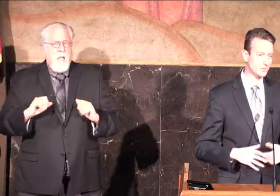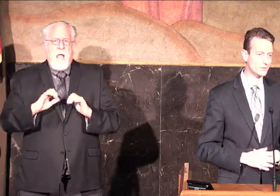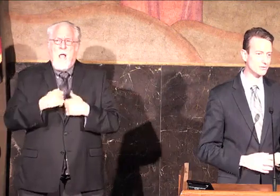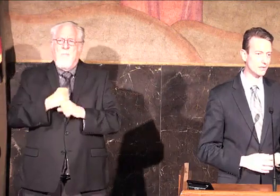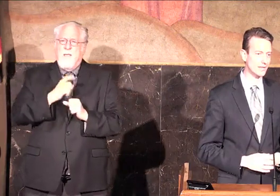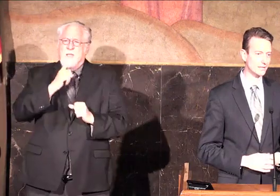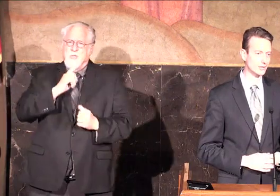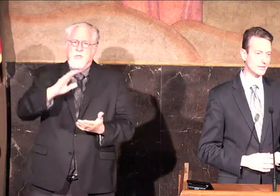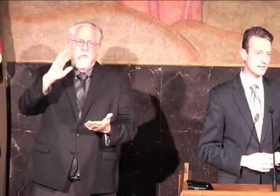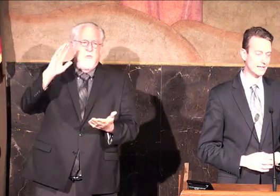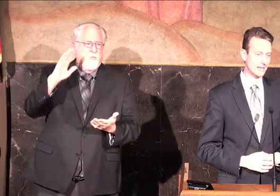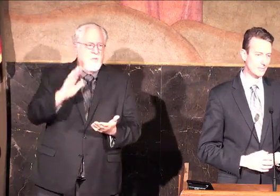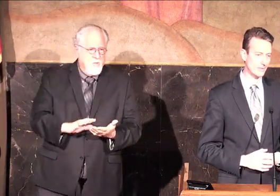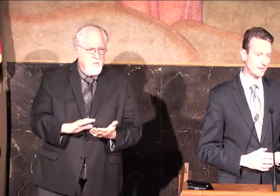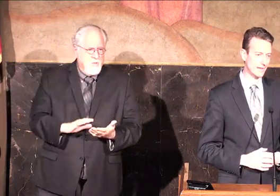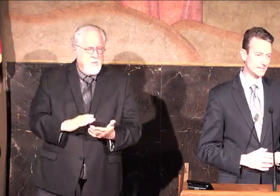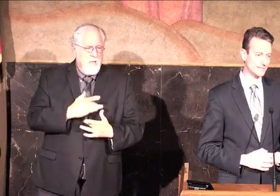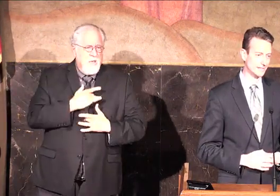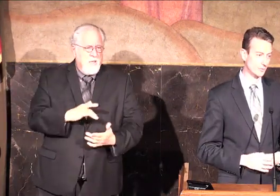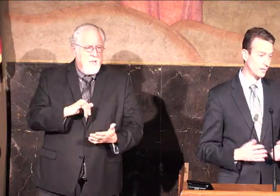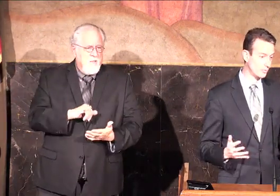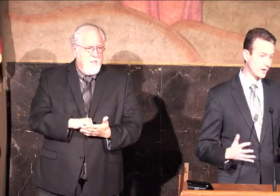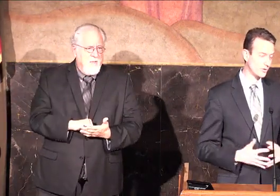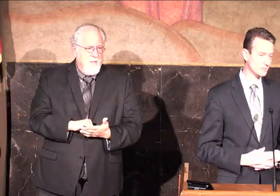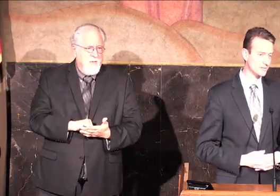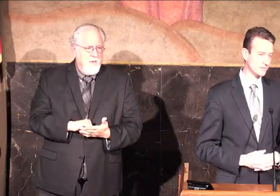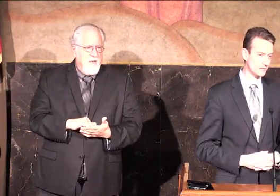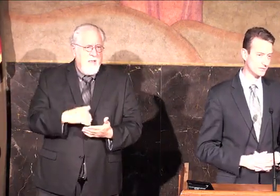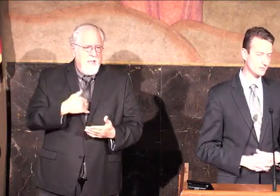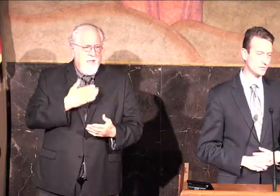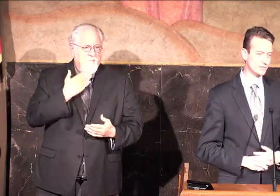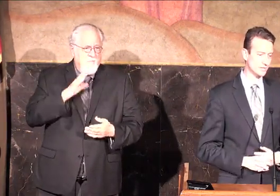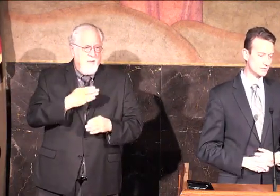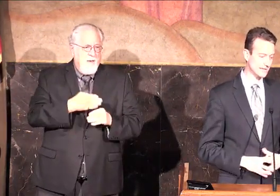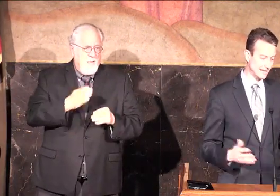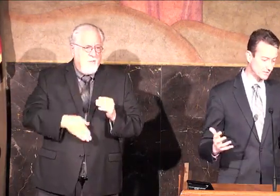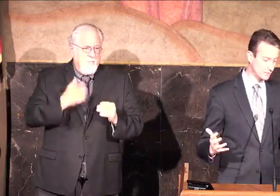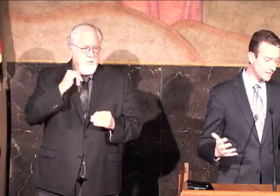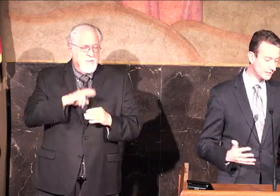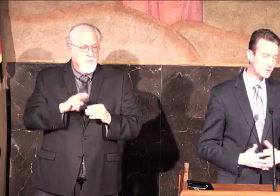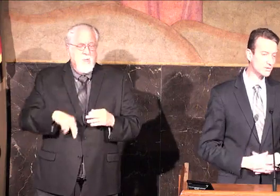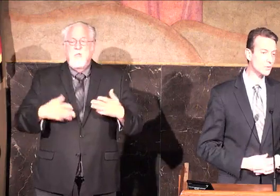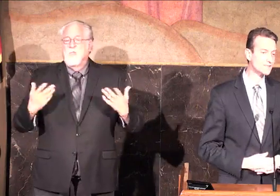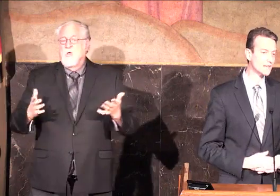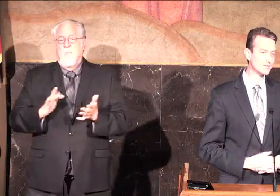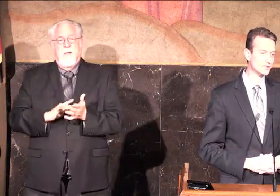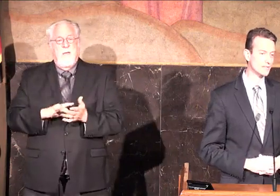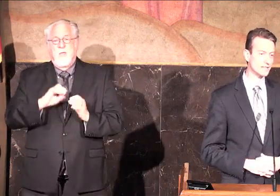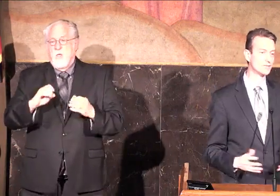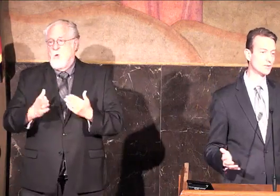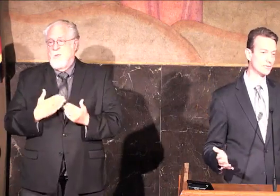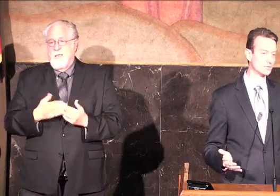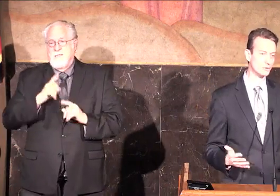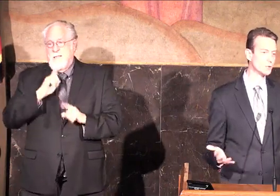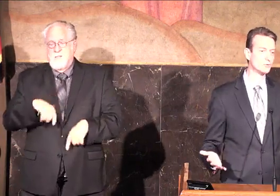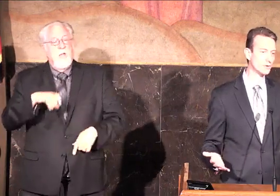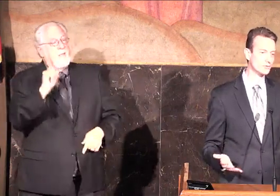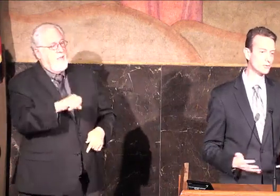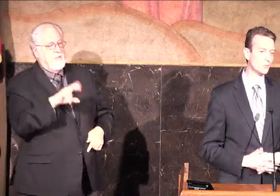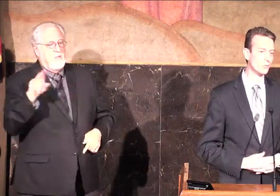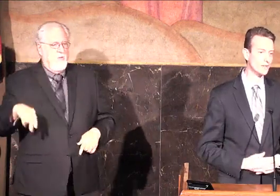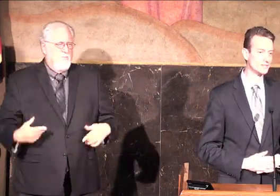do we reduce the likelihood that we have poor outcomes as a result of this? And so medically, there's no easy answer to say, yes, you have school, no,